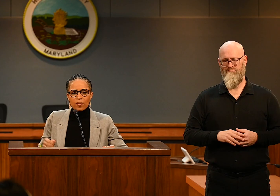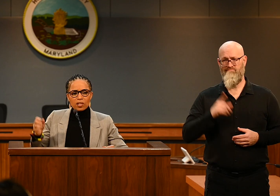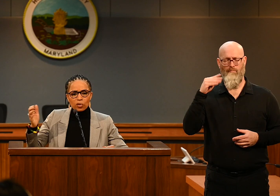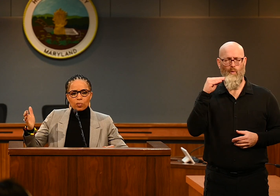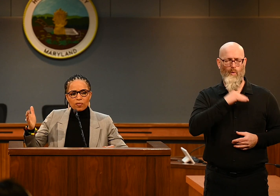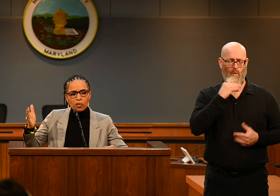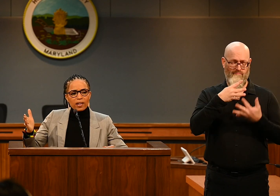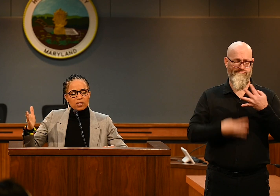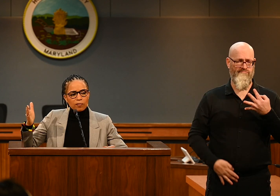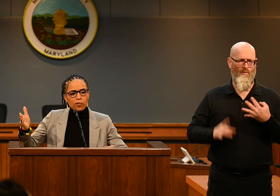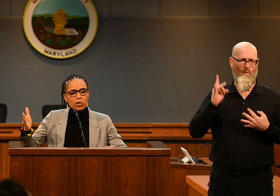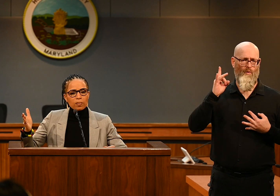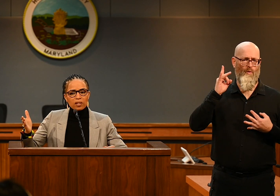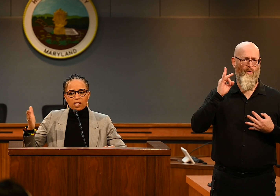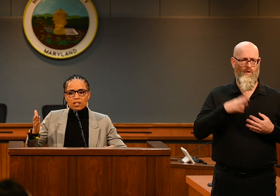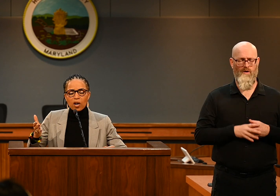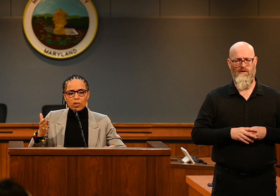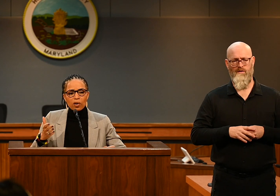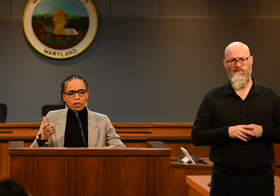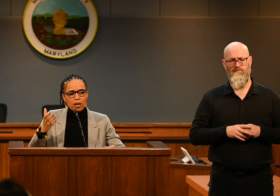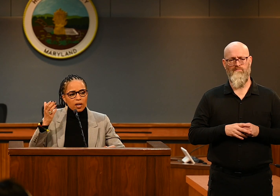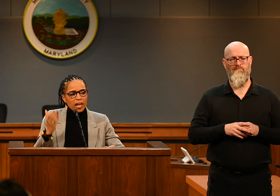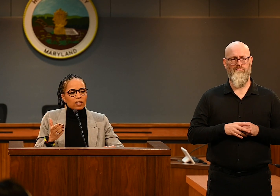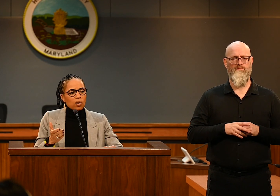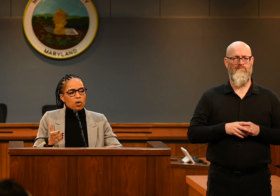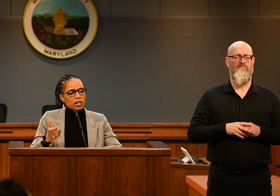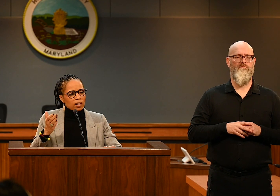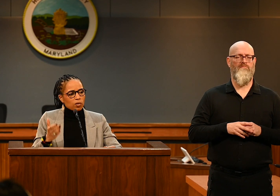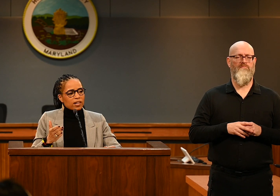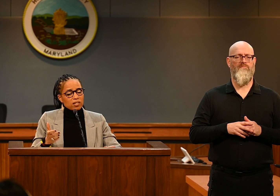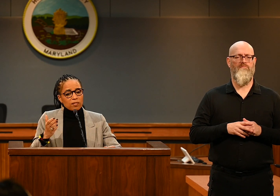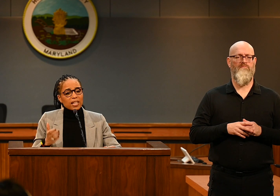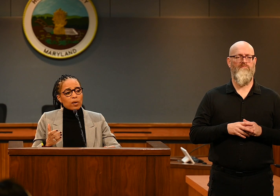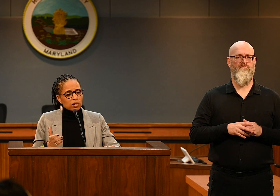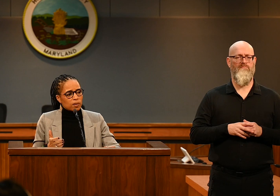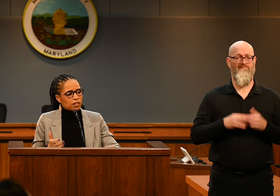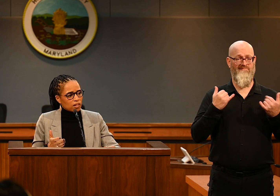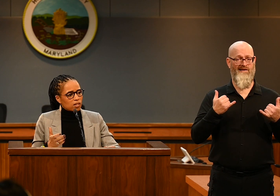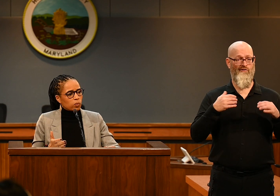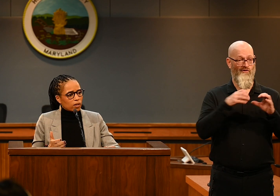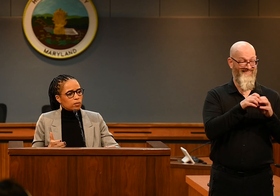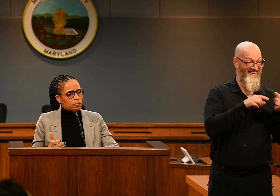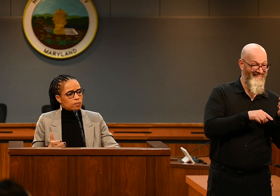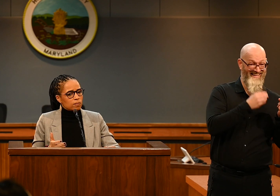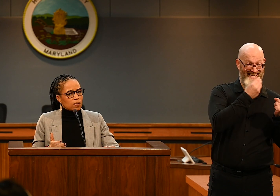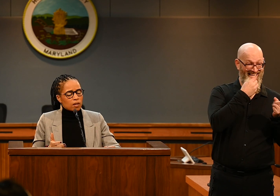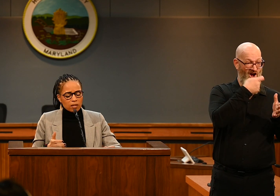has happened in terms of the crisis of affordability is now we are headlong in a crisis of accountability as